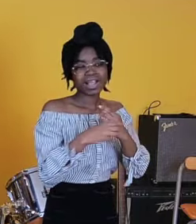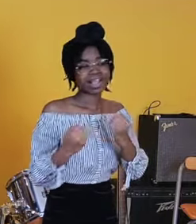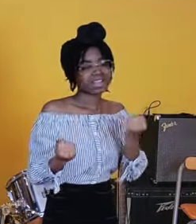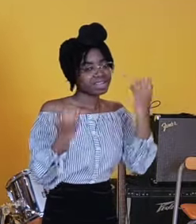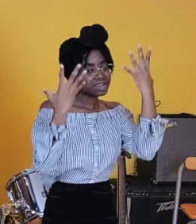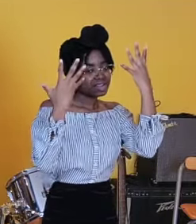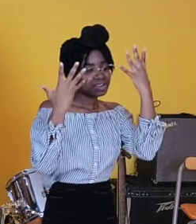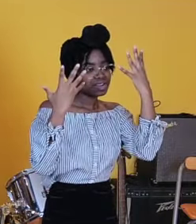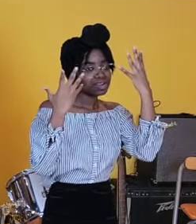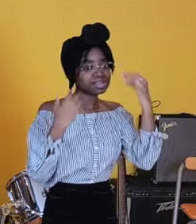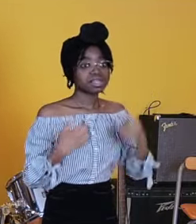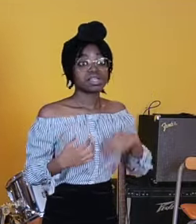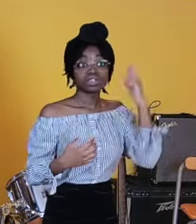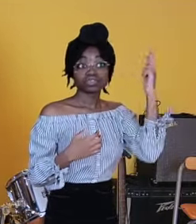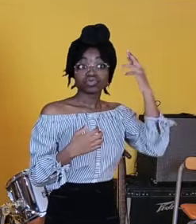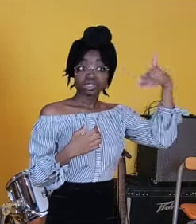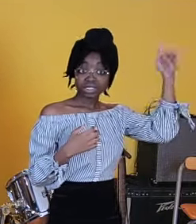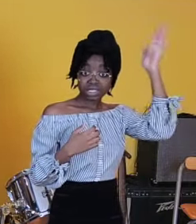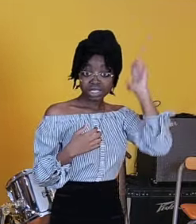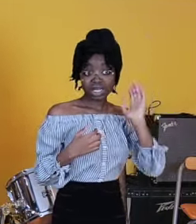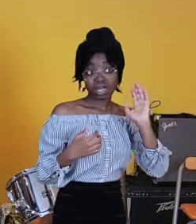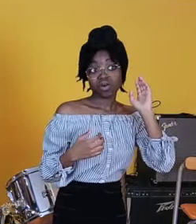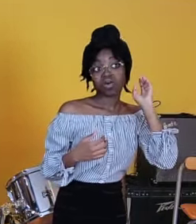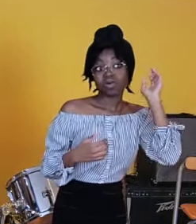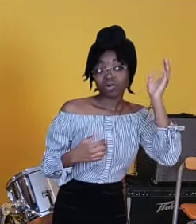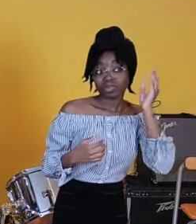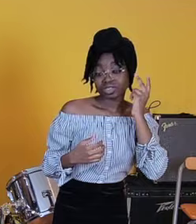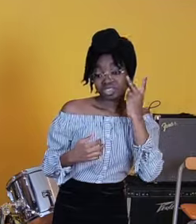God testified on behalf of Abel.